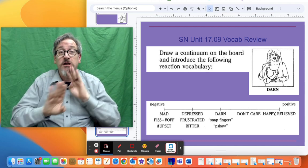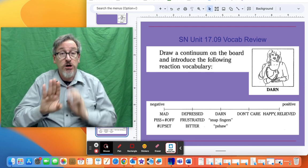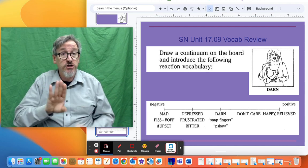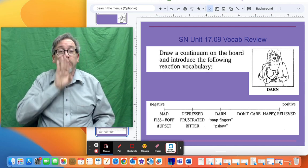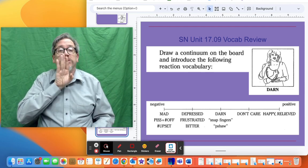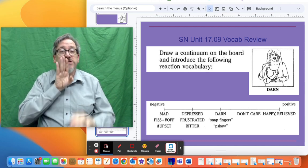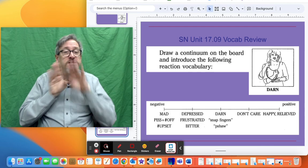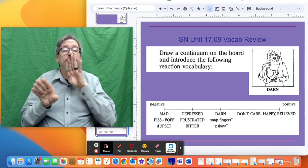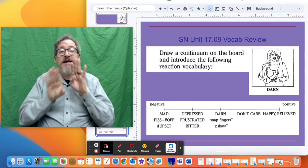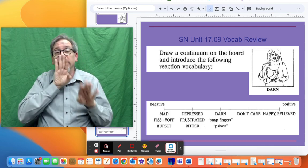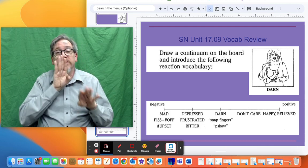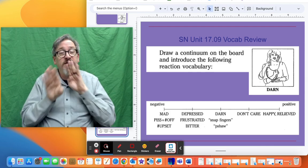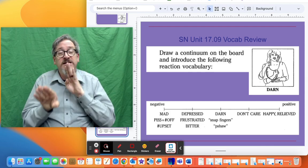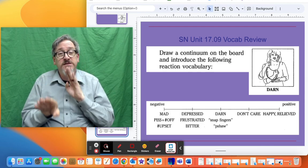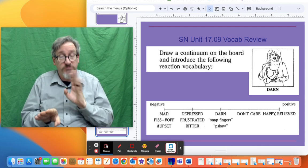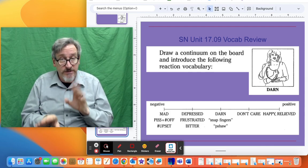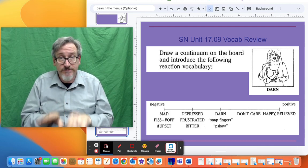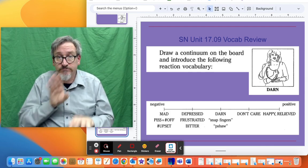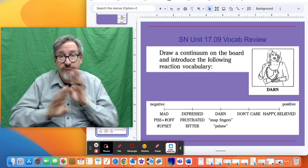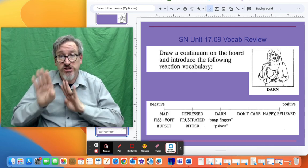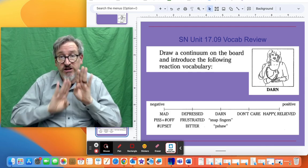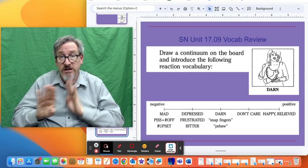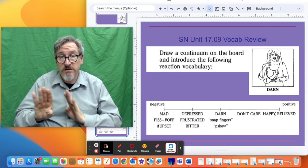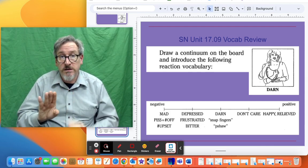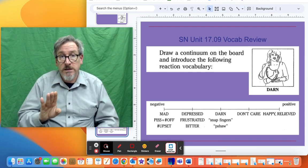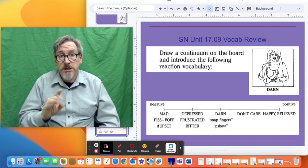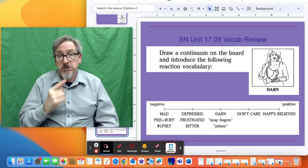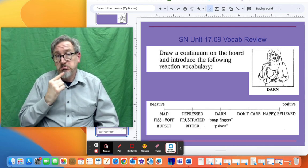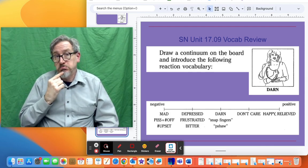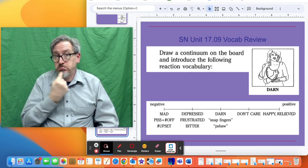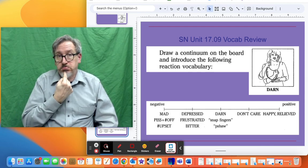Frustrated, doors smacking you in the face, right? Frustrated.